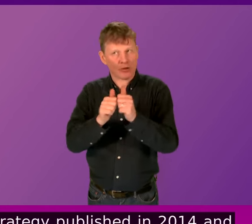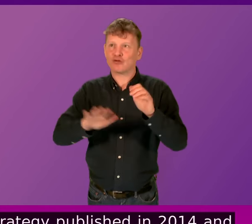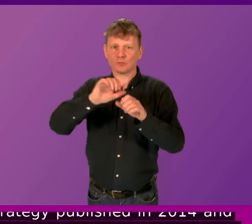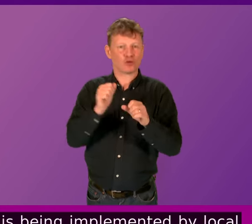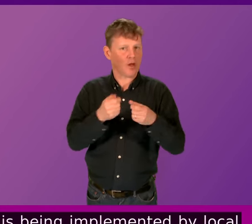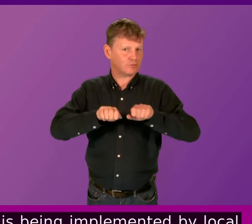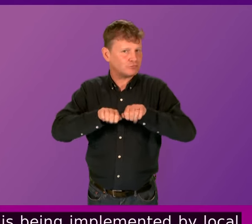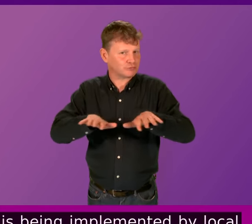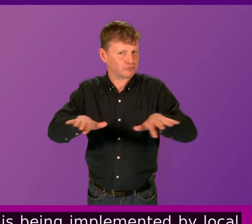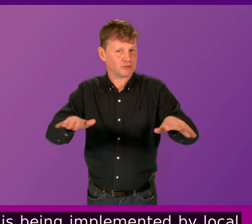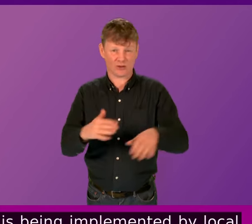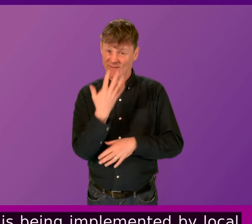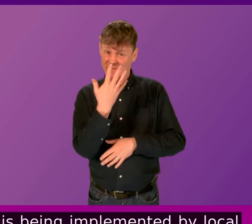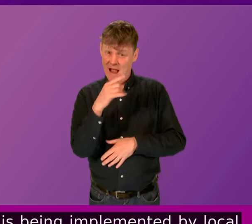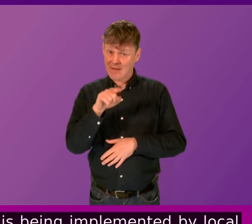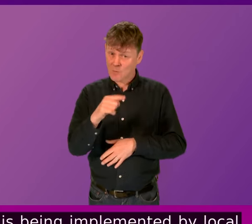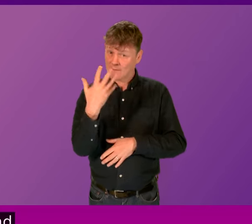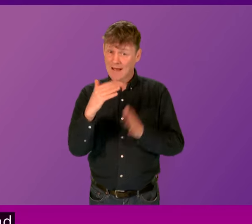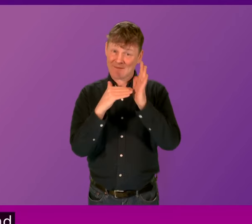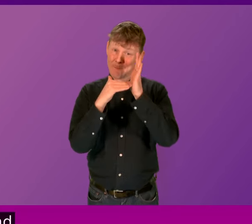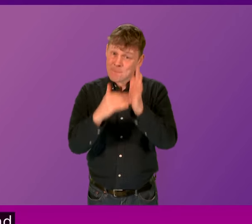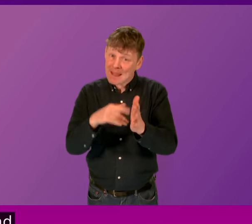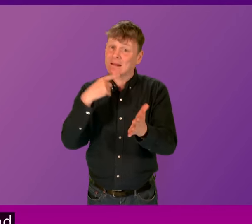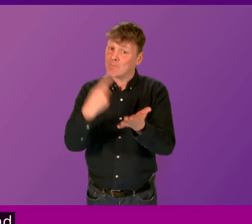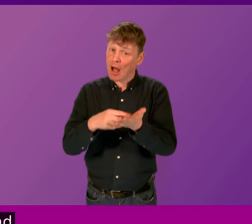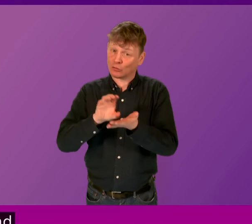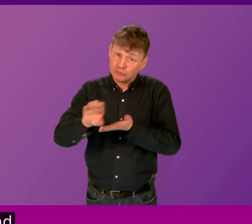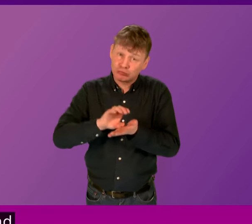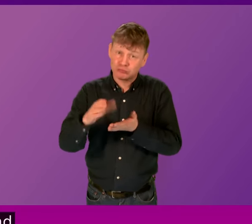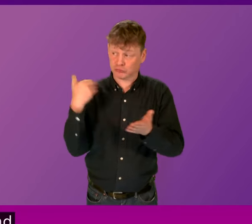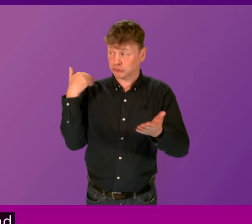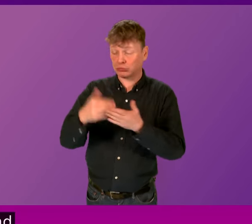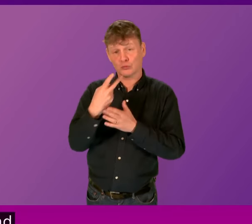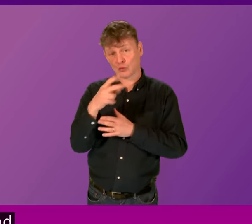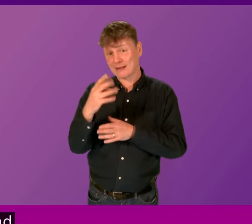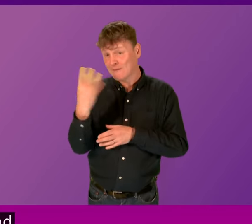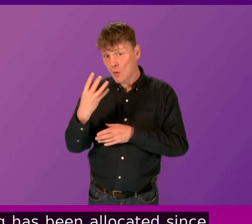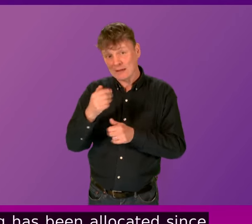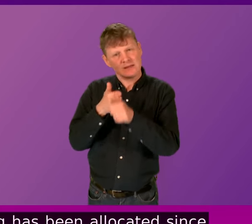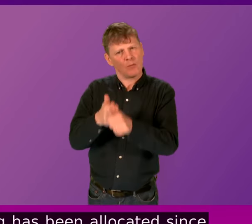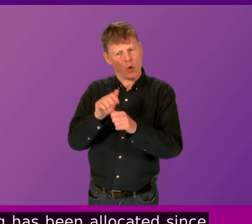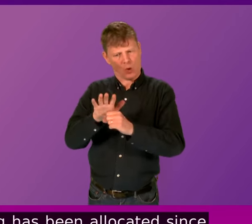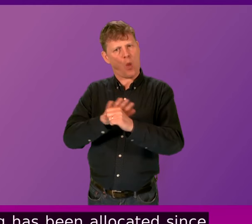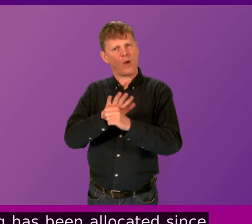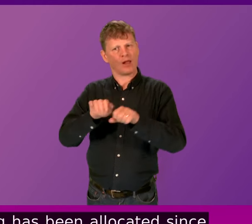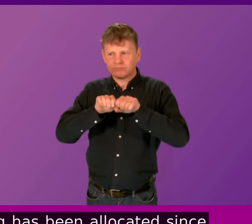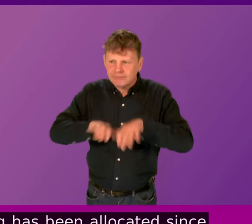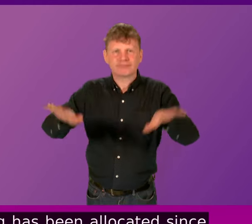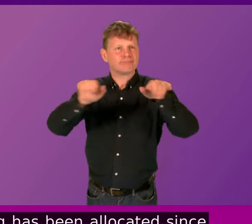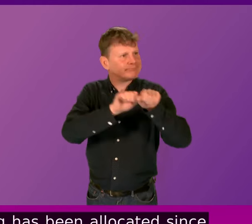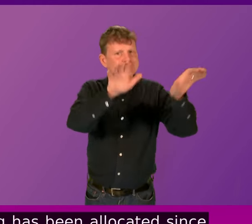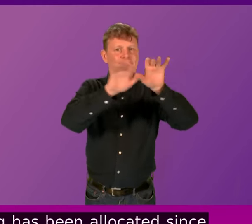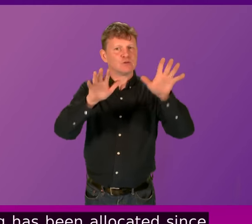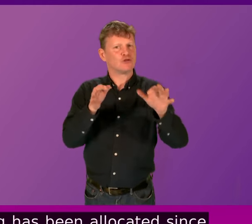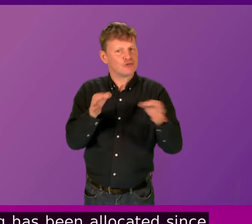Over £5.5 million of funding has been allocated since 2014 to support local implementation of the strategy and to help to